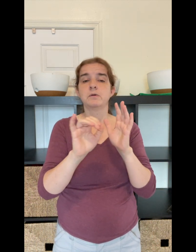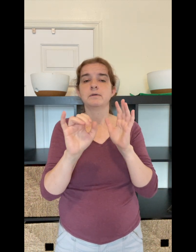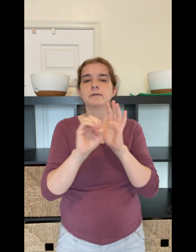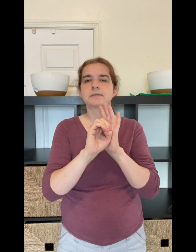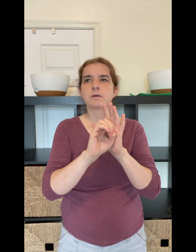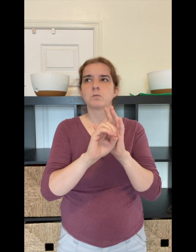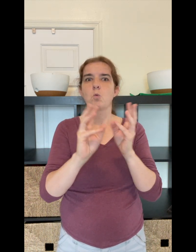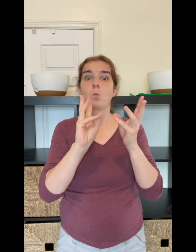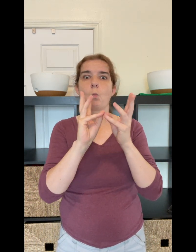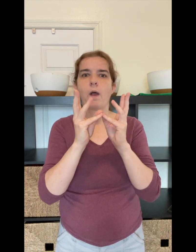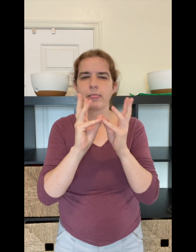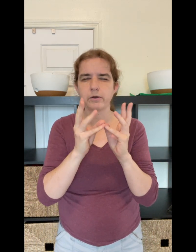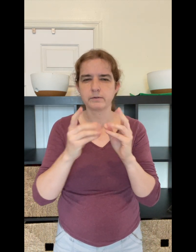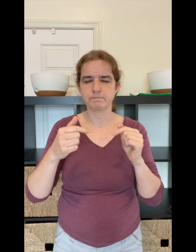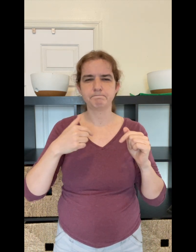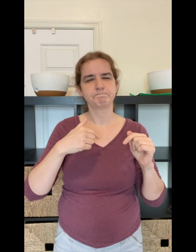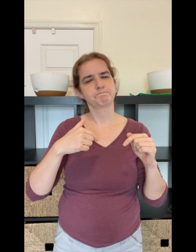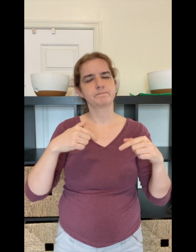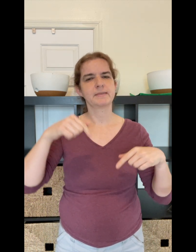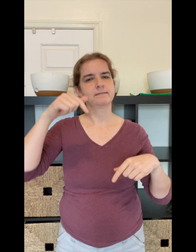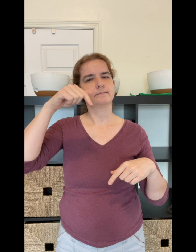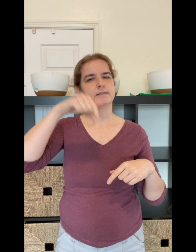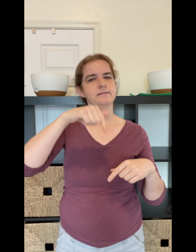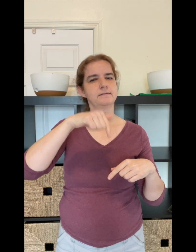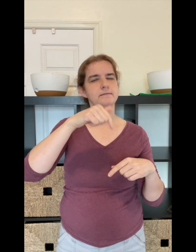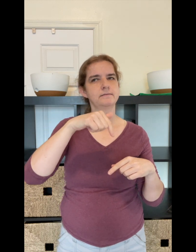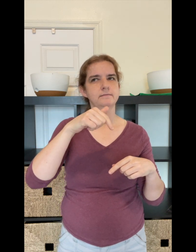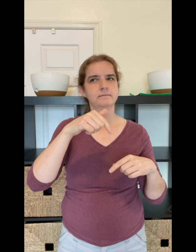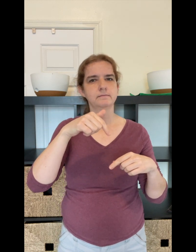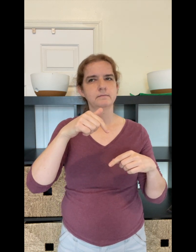for example, in the weather,